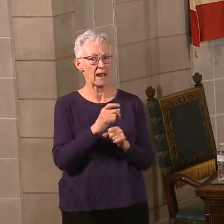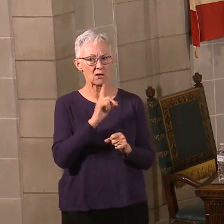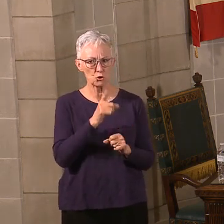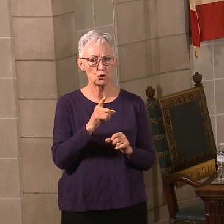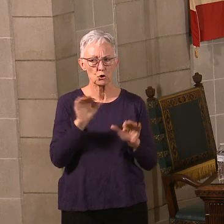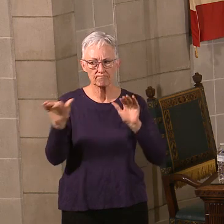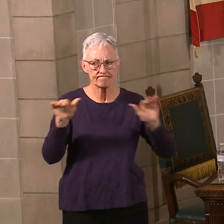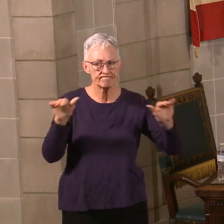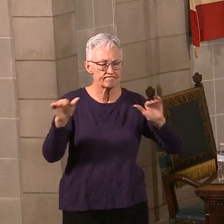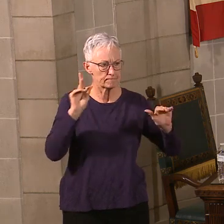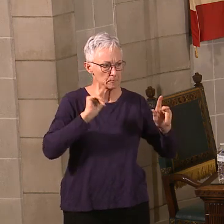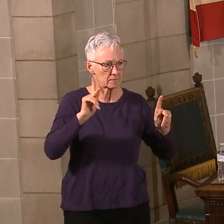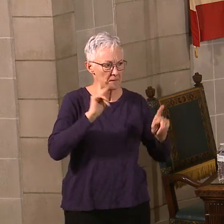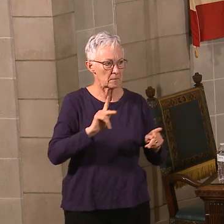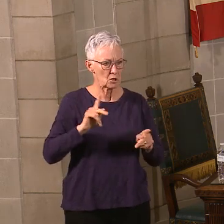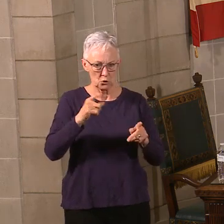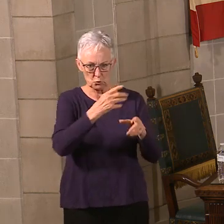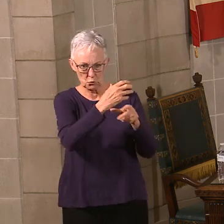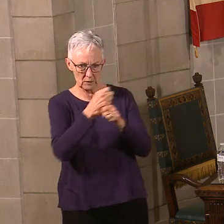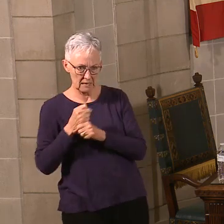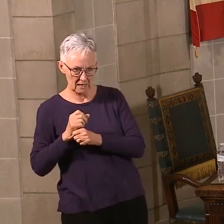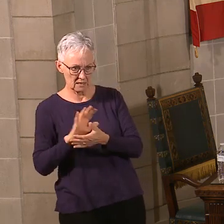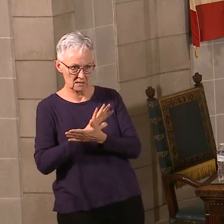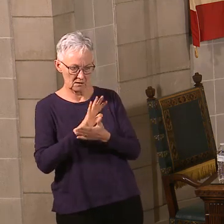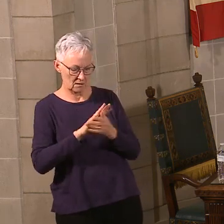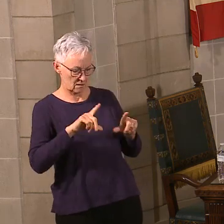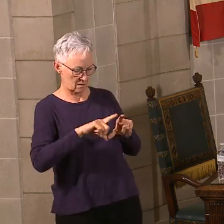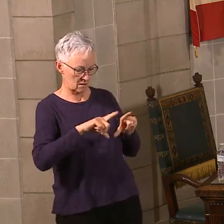Please continue to return your census forms.